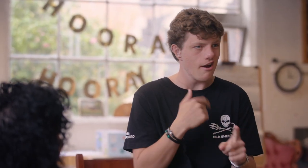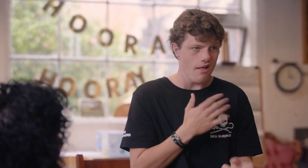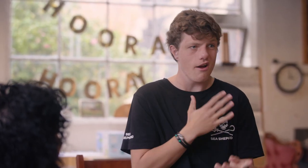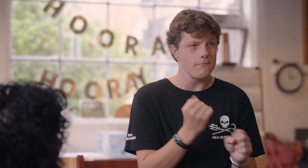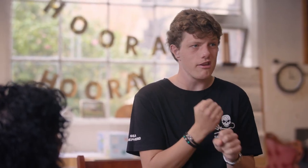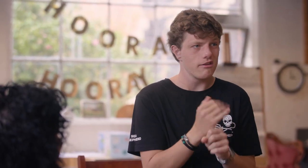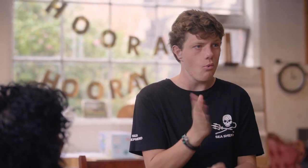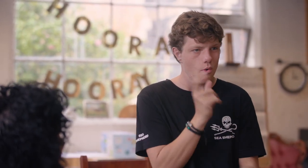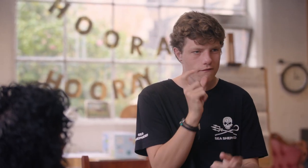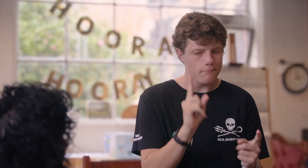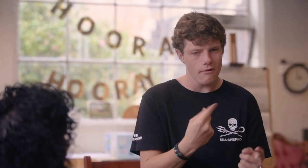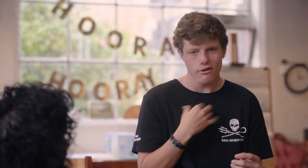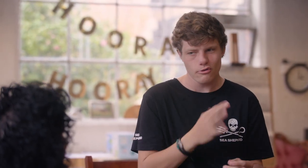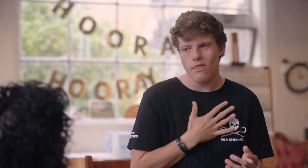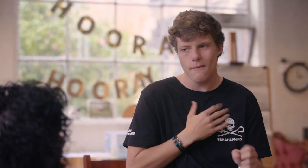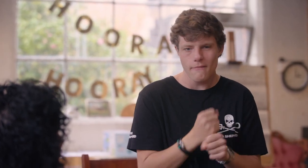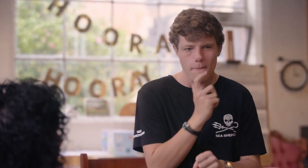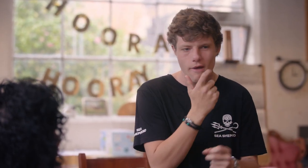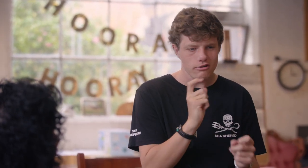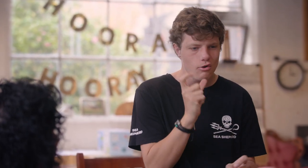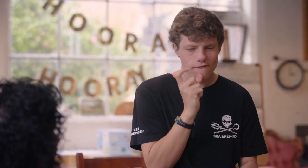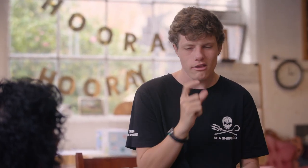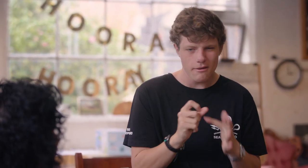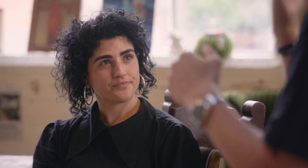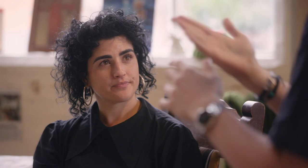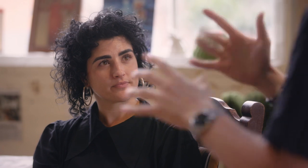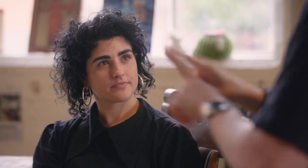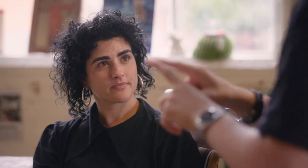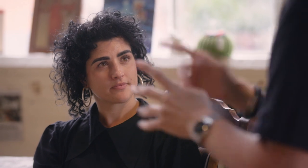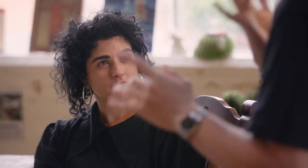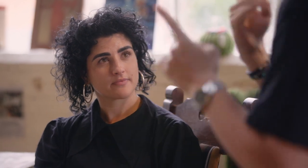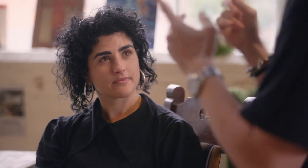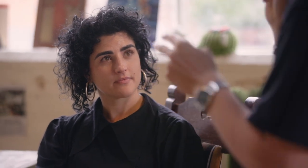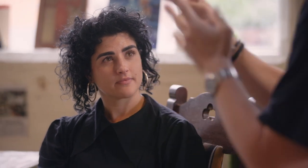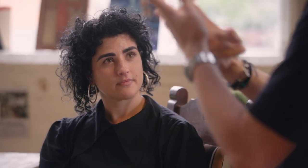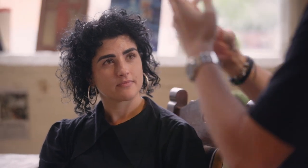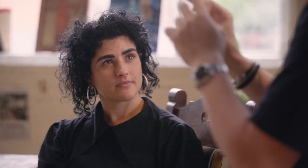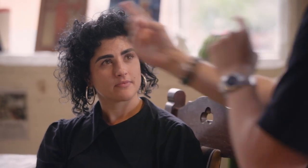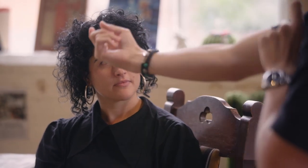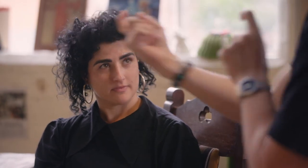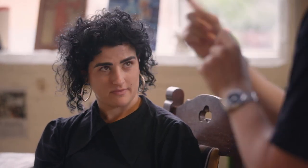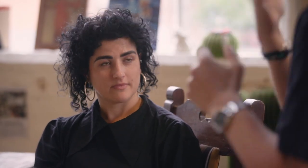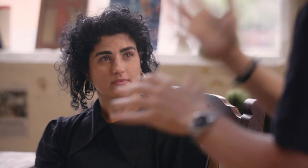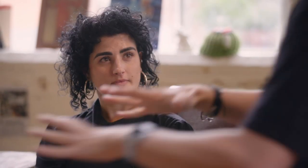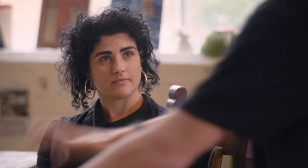Inside, Nicole McRae, manager Trade Block Cafe, and Malachi Sinclair, former VCD student, sit in the cafe having a conversation.